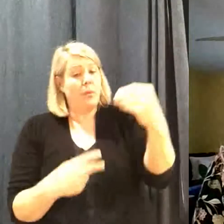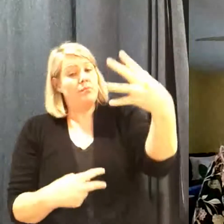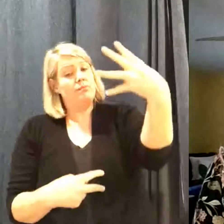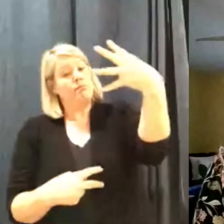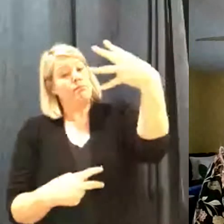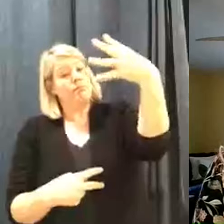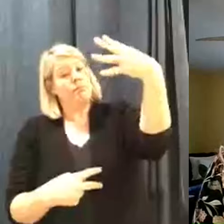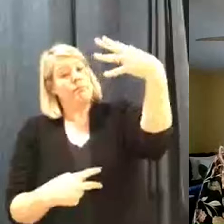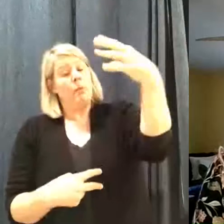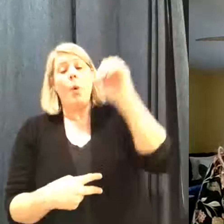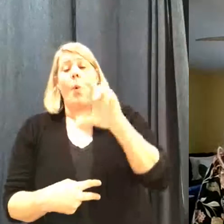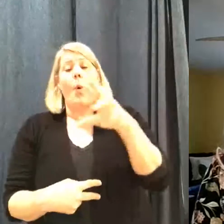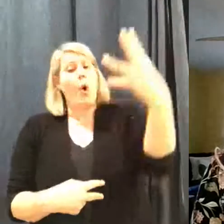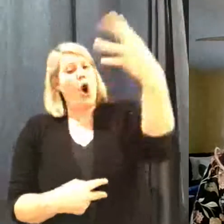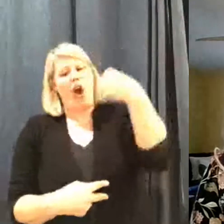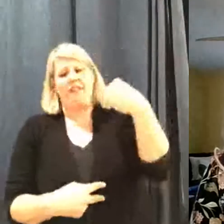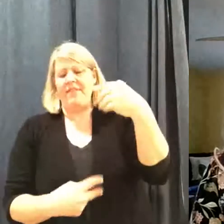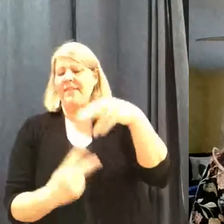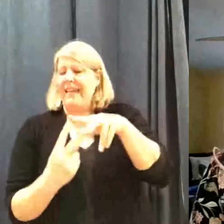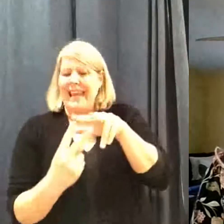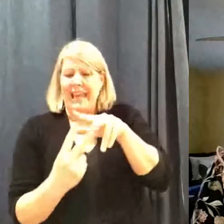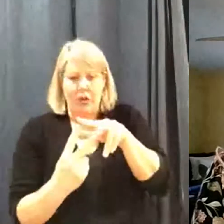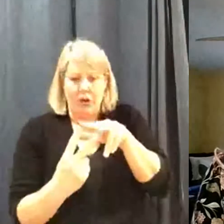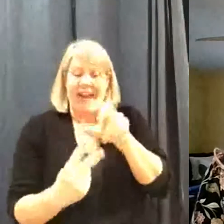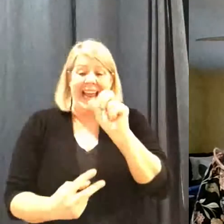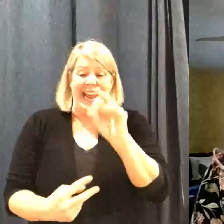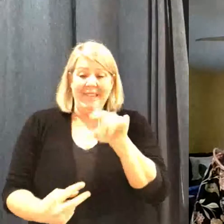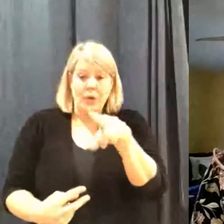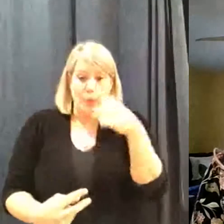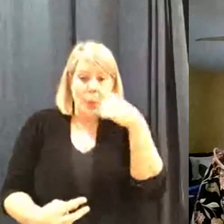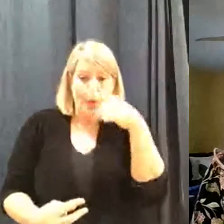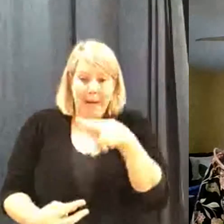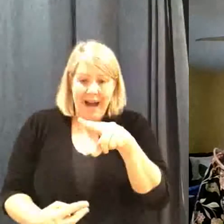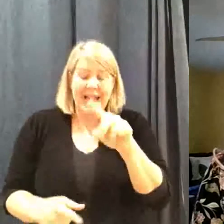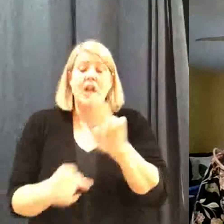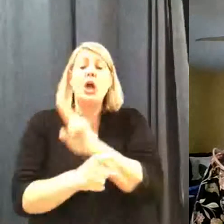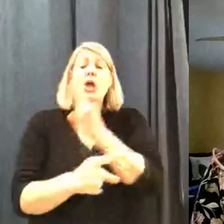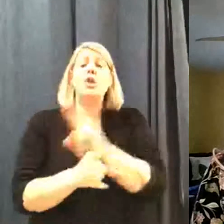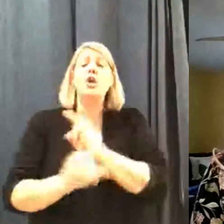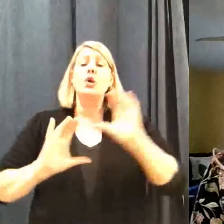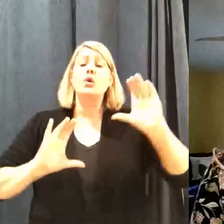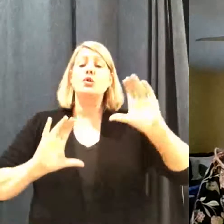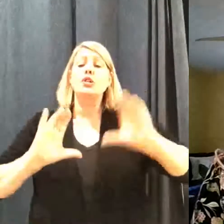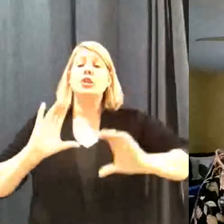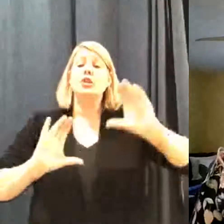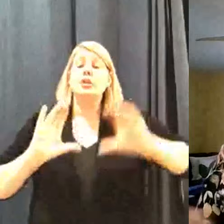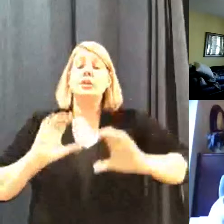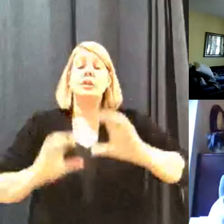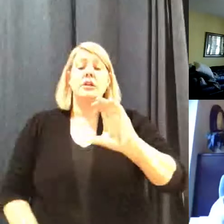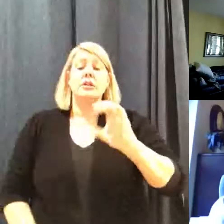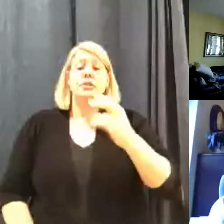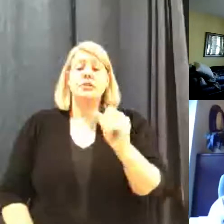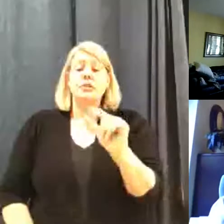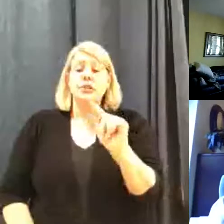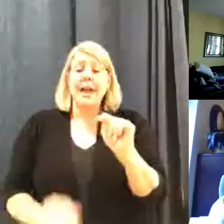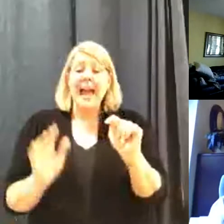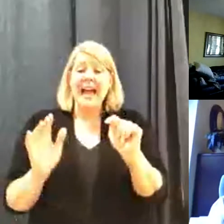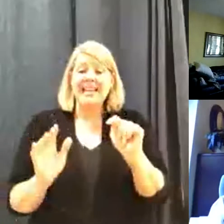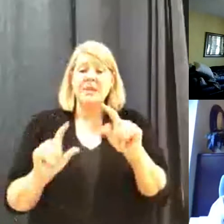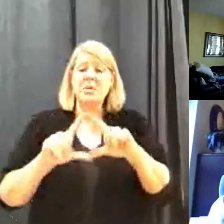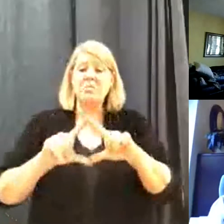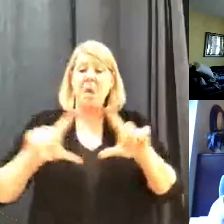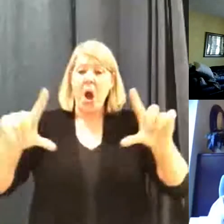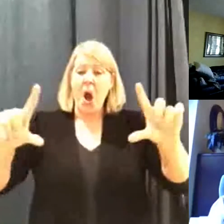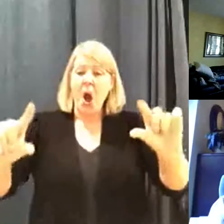And if you would please use the chat box to ask